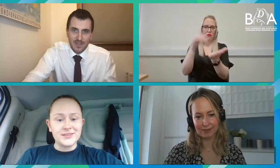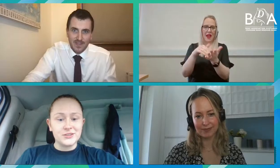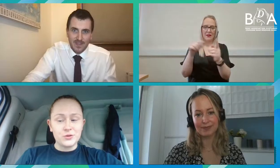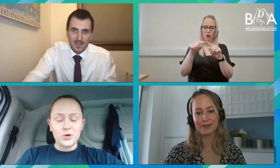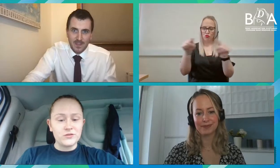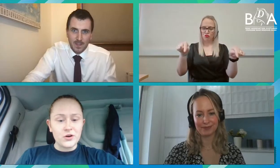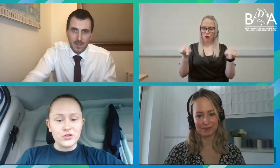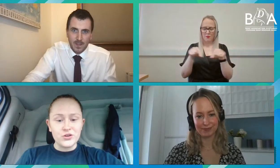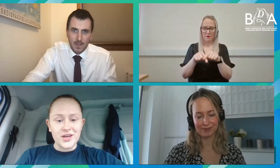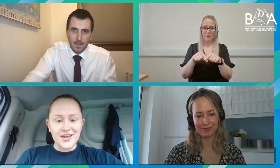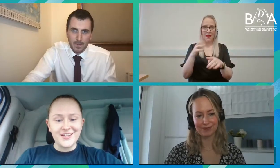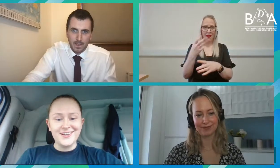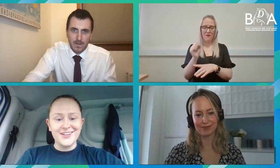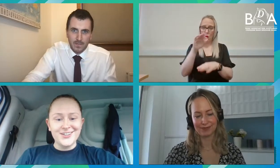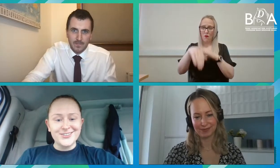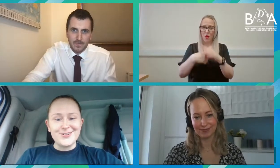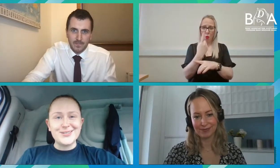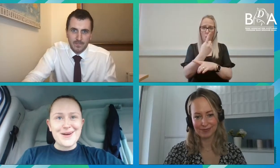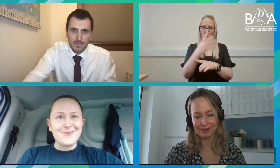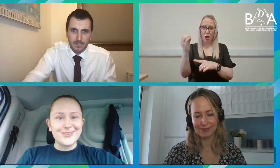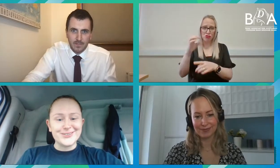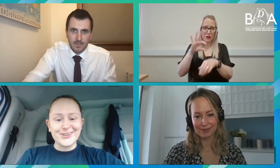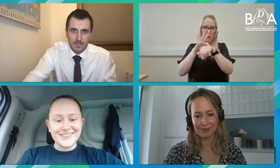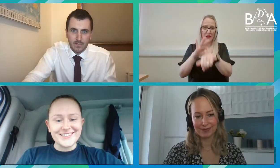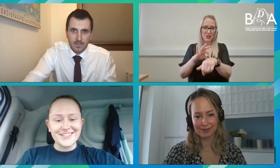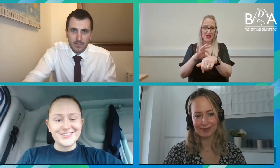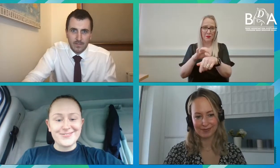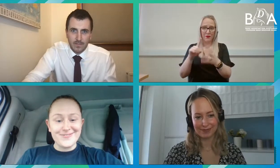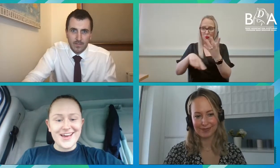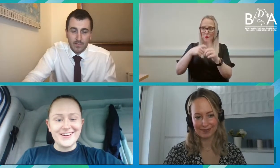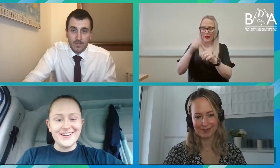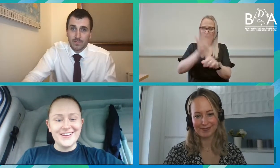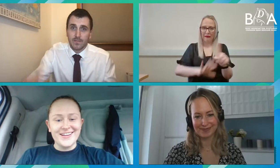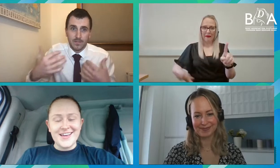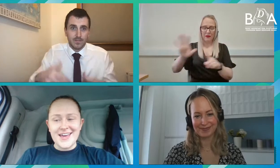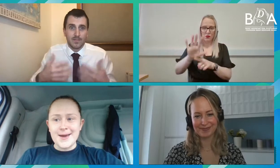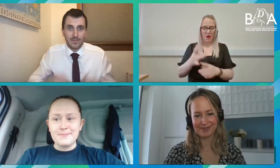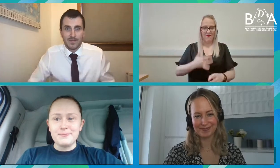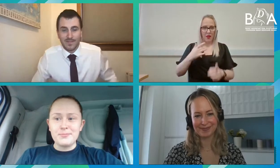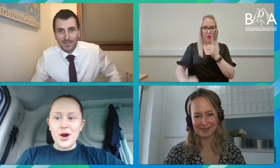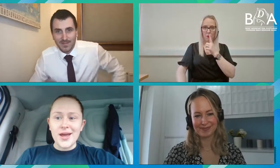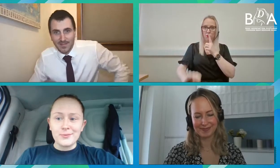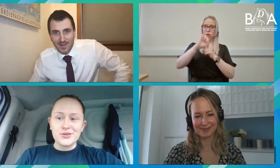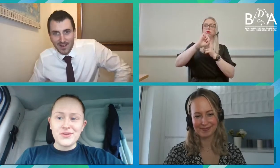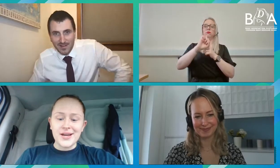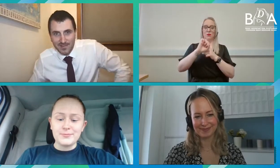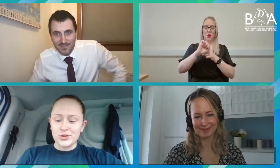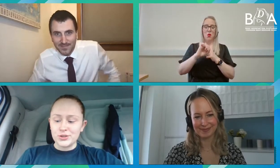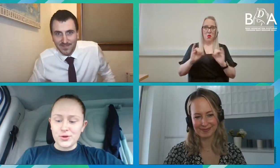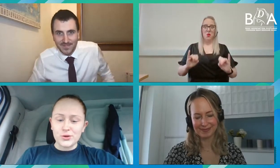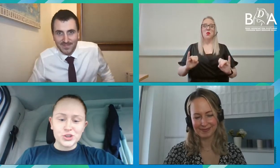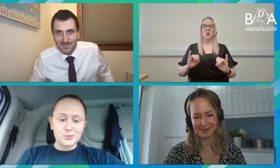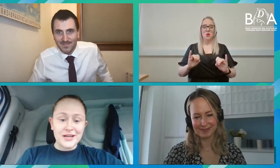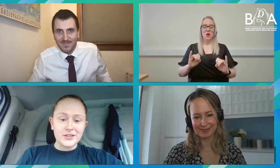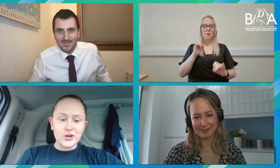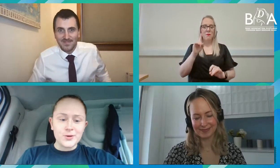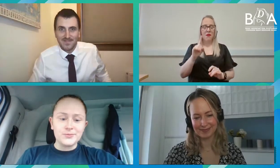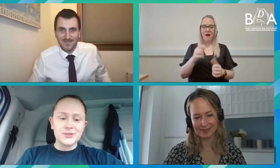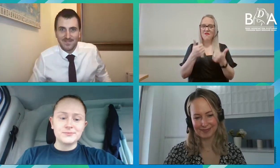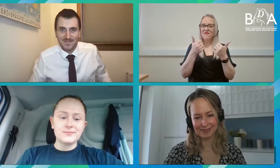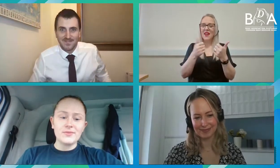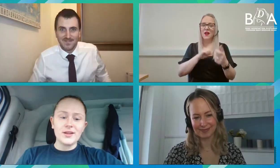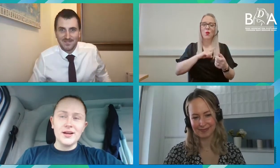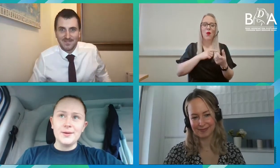new apprentices from all around the UK. So it was a bit of a shock to the system then, but it was fine because we all got split